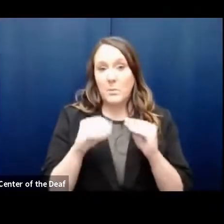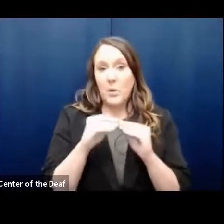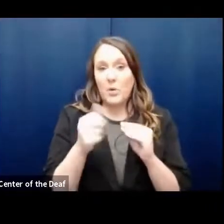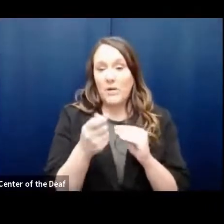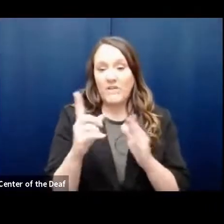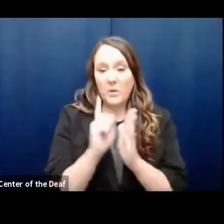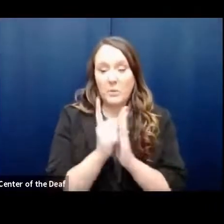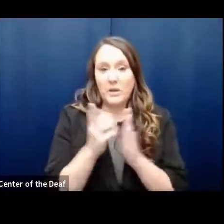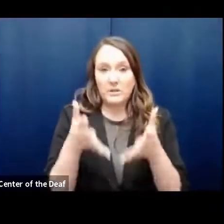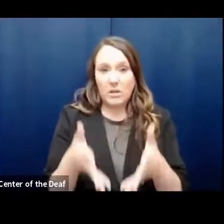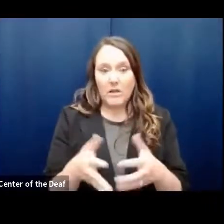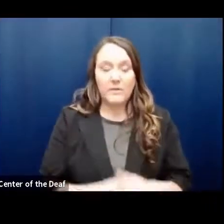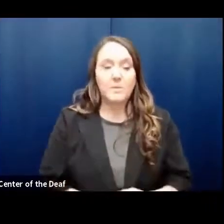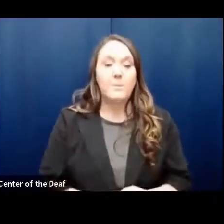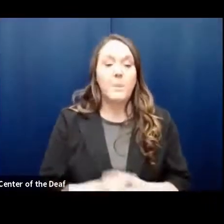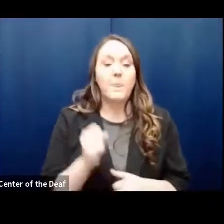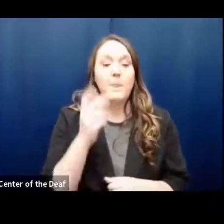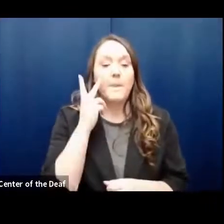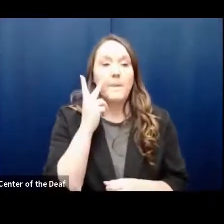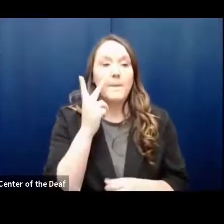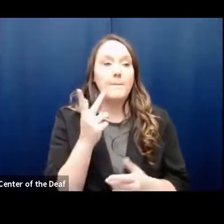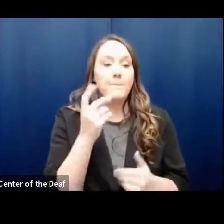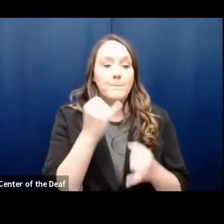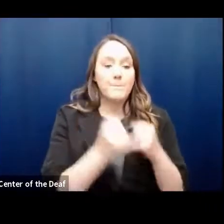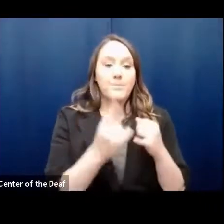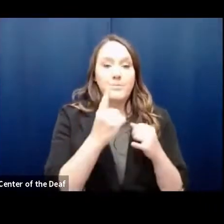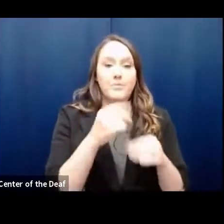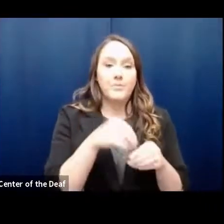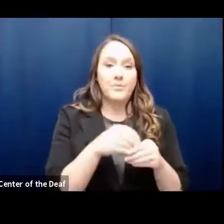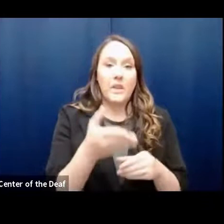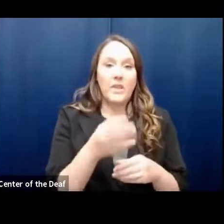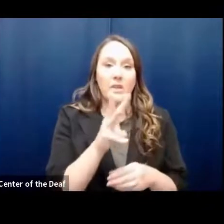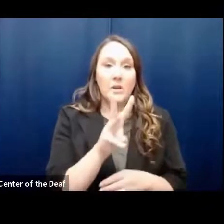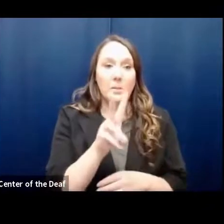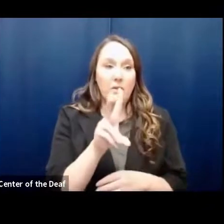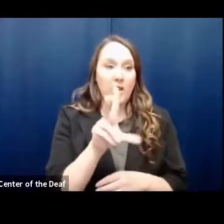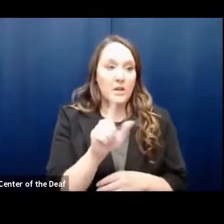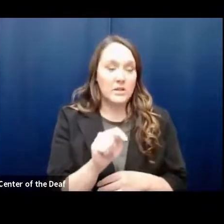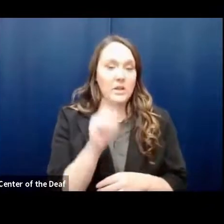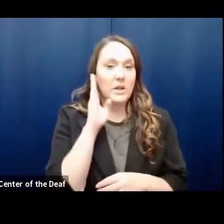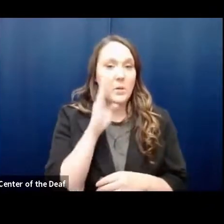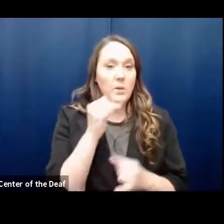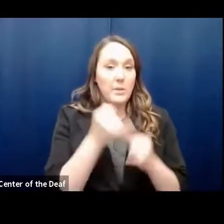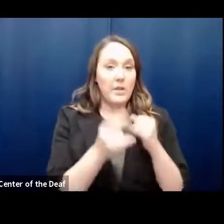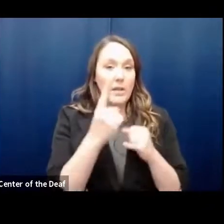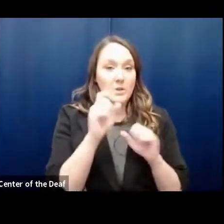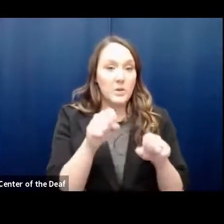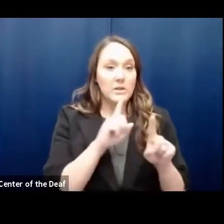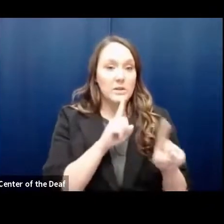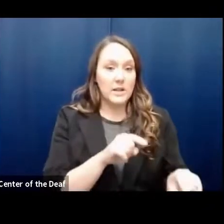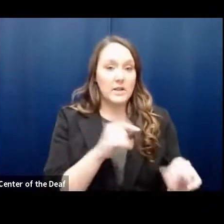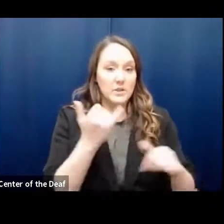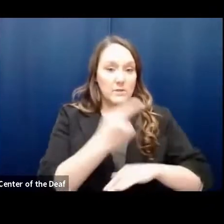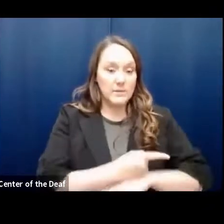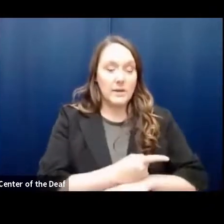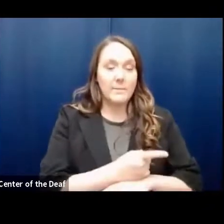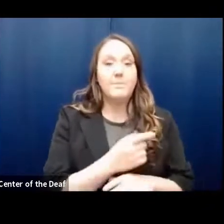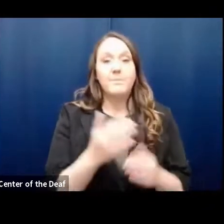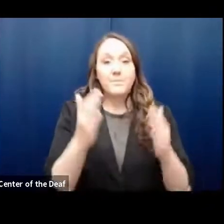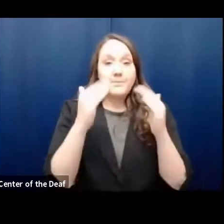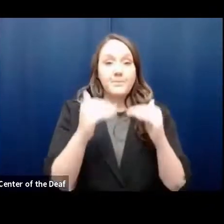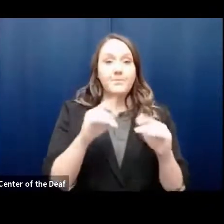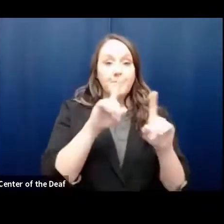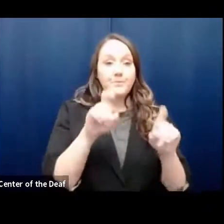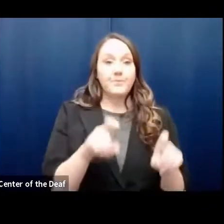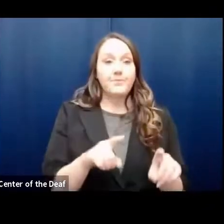left. So let's see. So it's the last one that's in there is from WVLT. That'll be the last one we'll be able to answer today. So the next question we